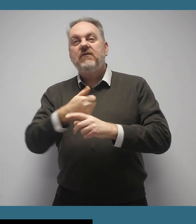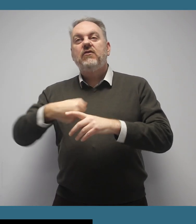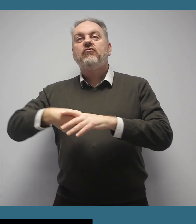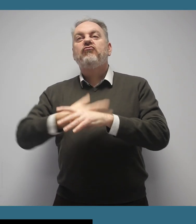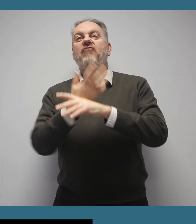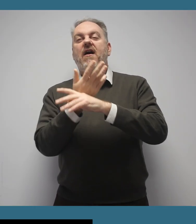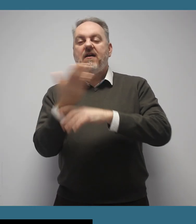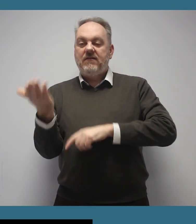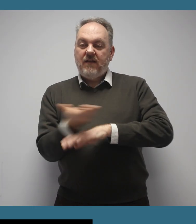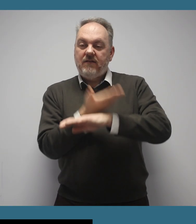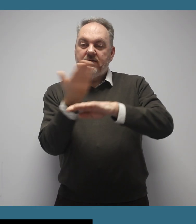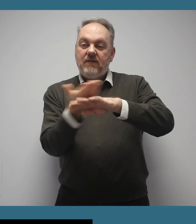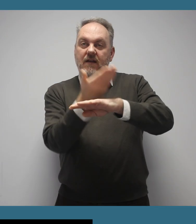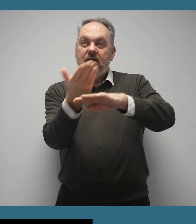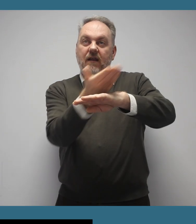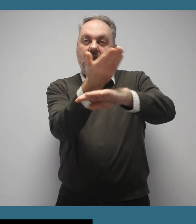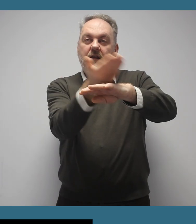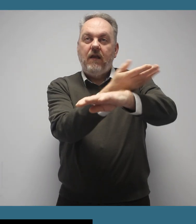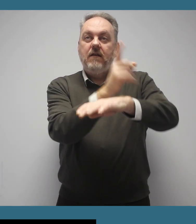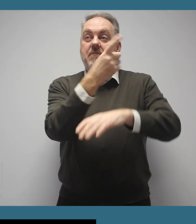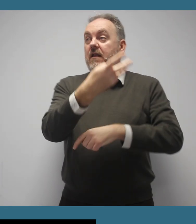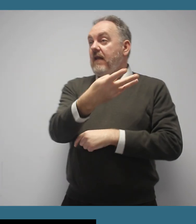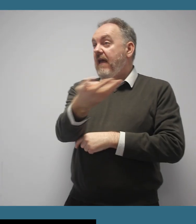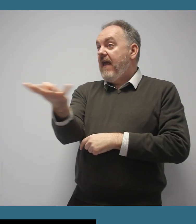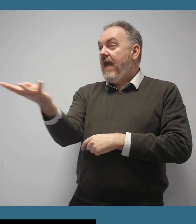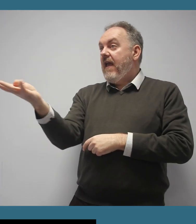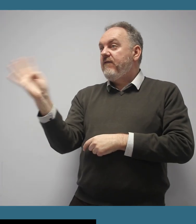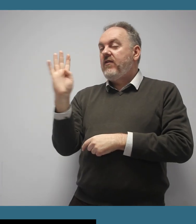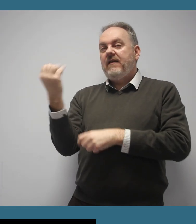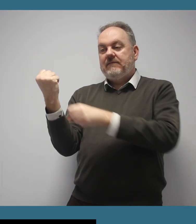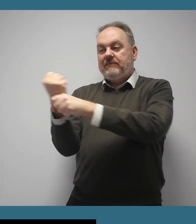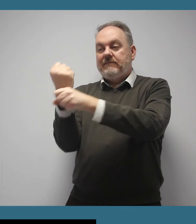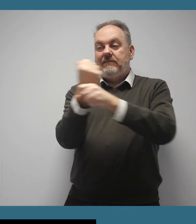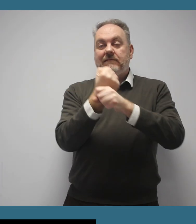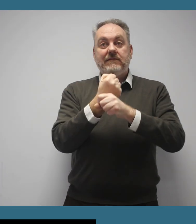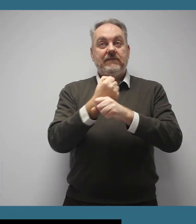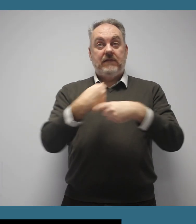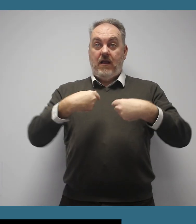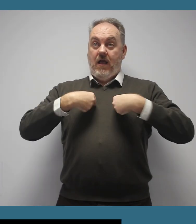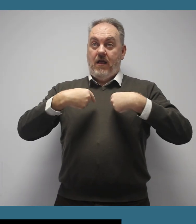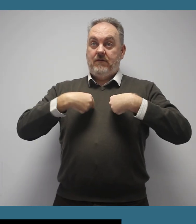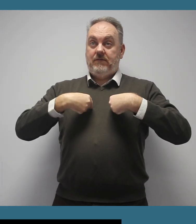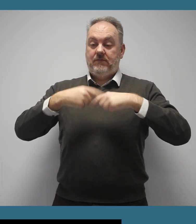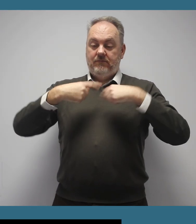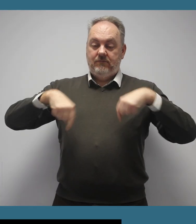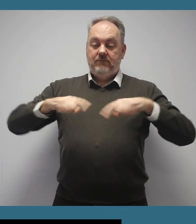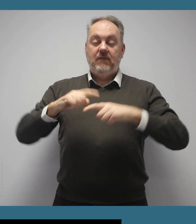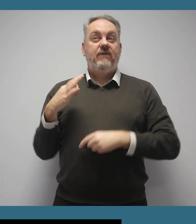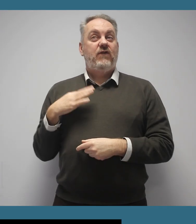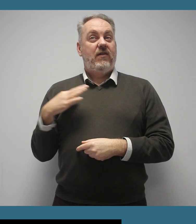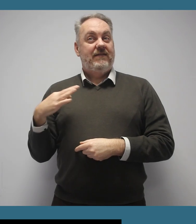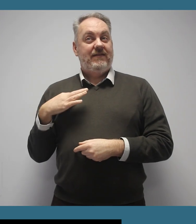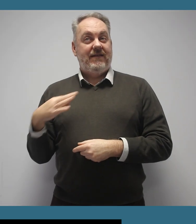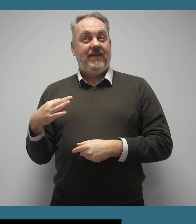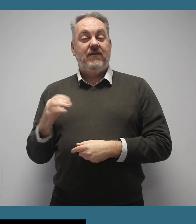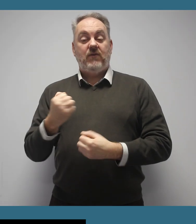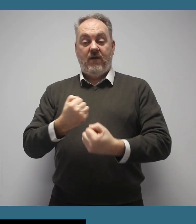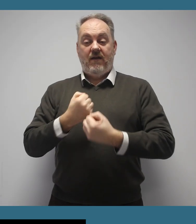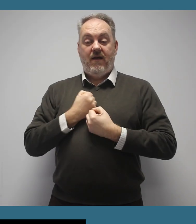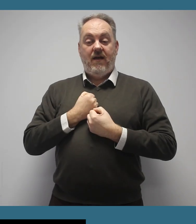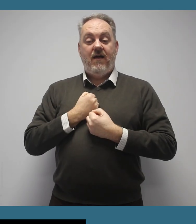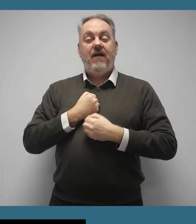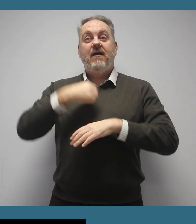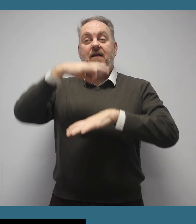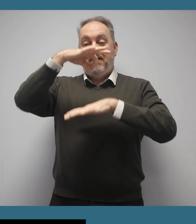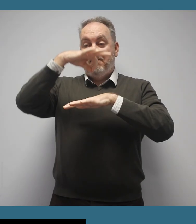grass cut. But everything else in terms of maintenance is actually done by the volunteers. Now, the way that the planting was